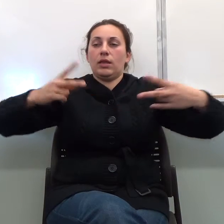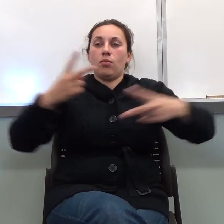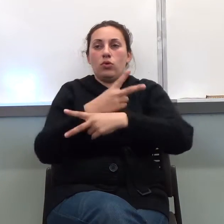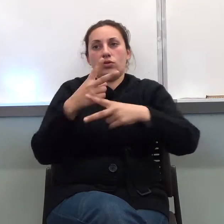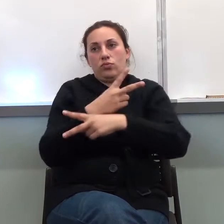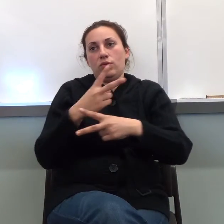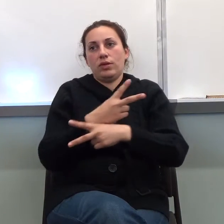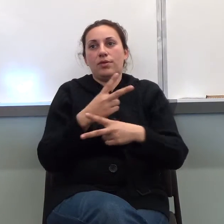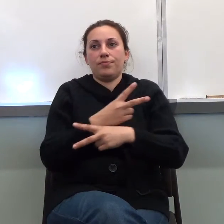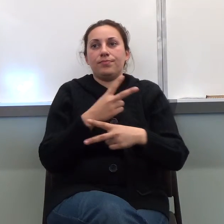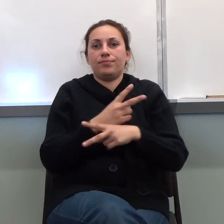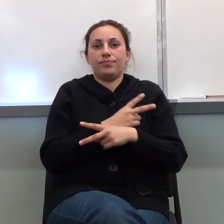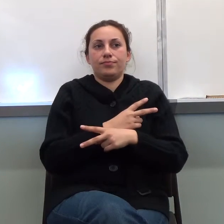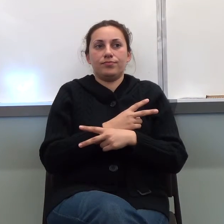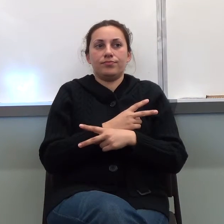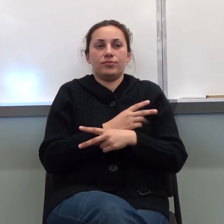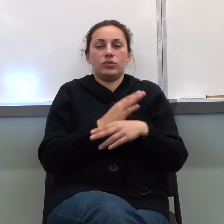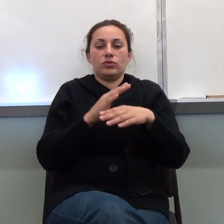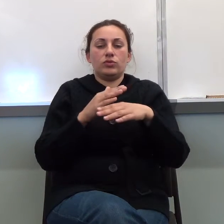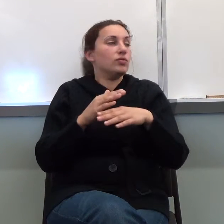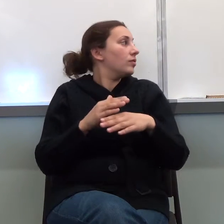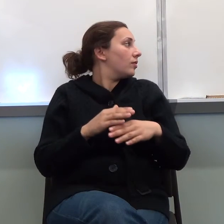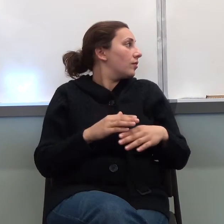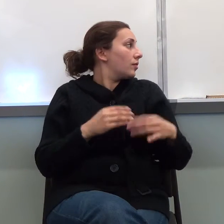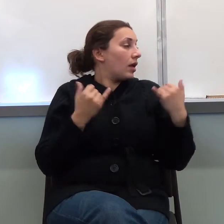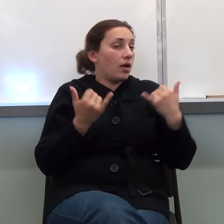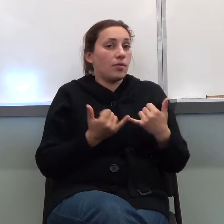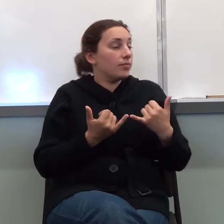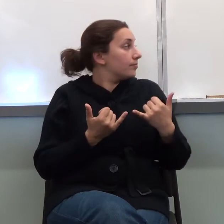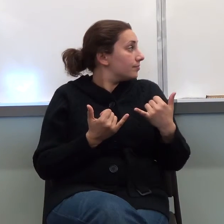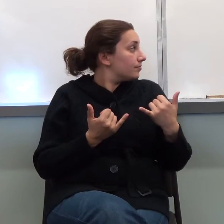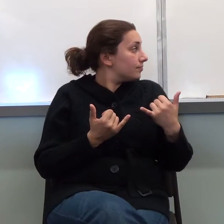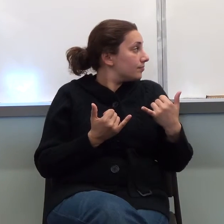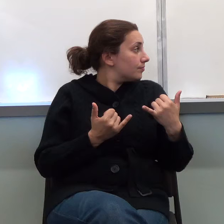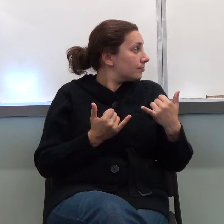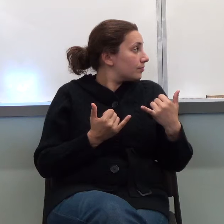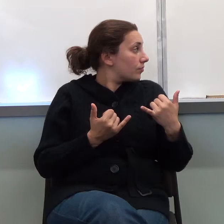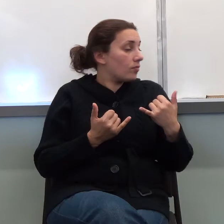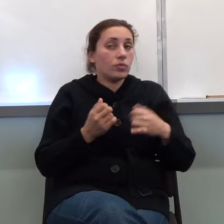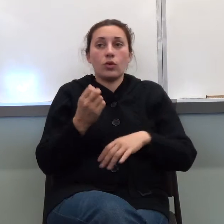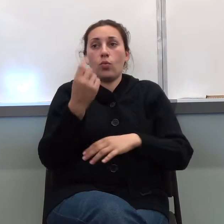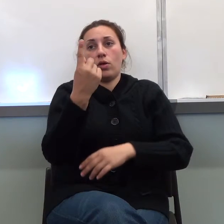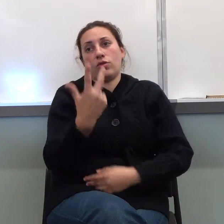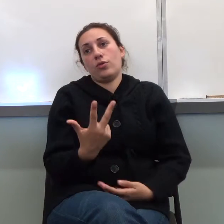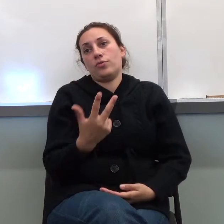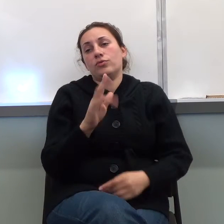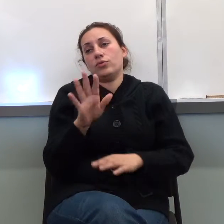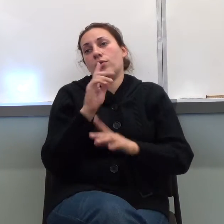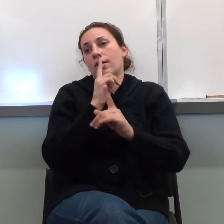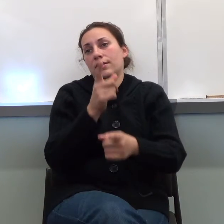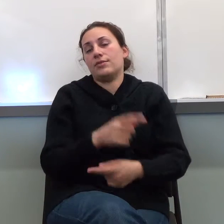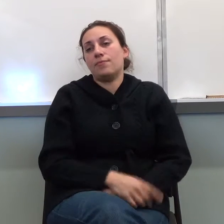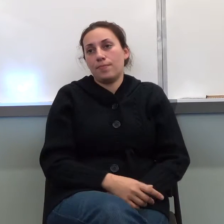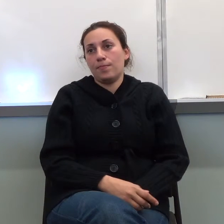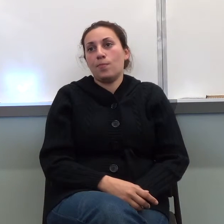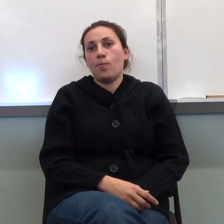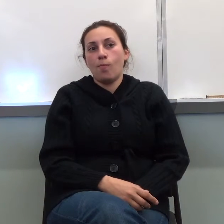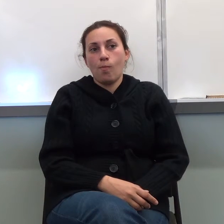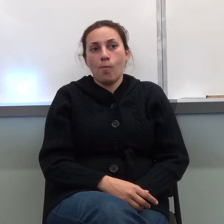over 100. Now go the hundreds, 1/3. Okay, now 1/3 in